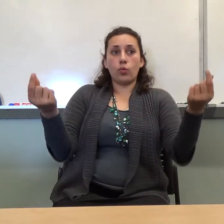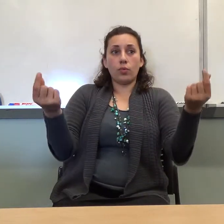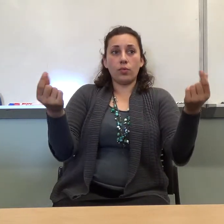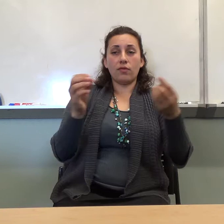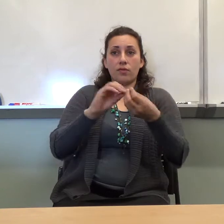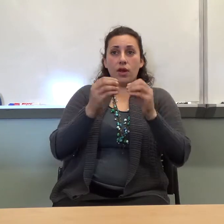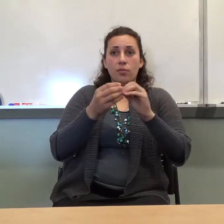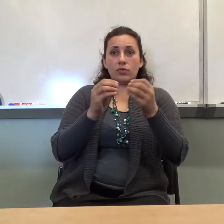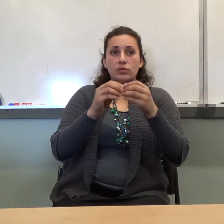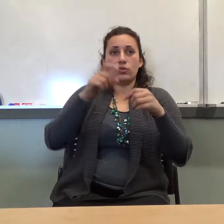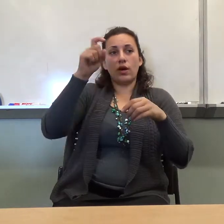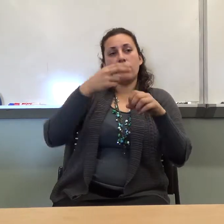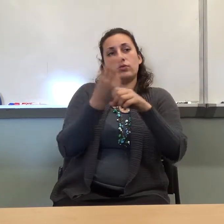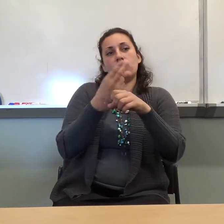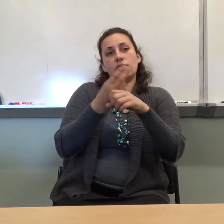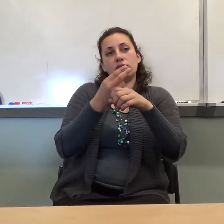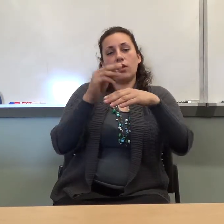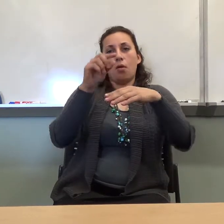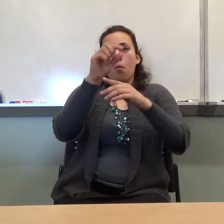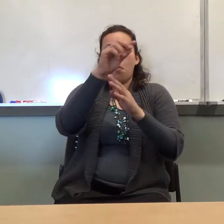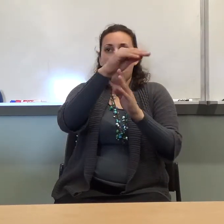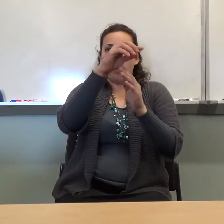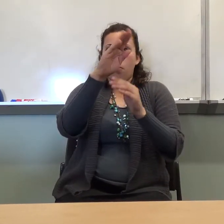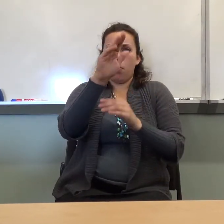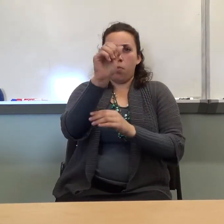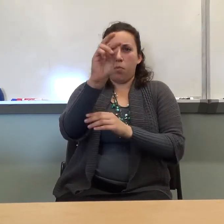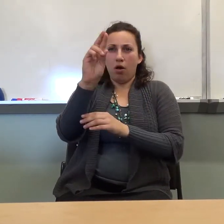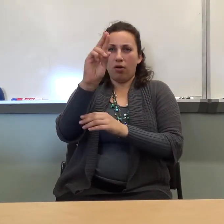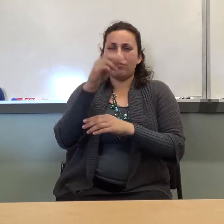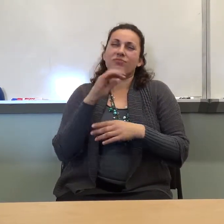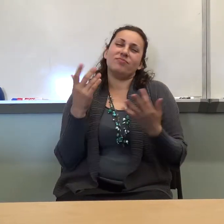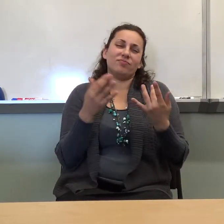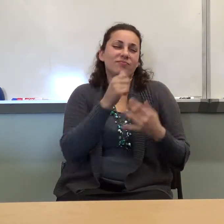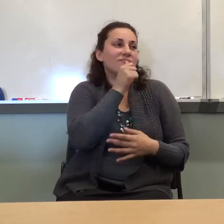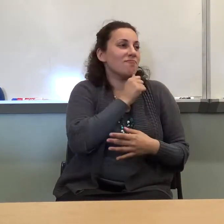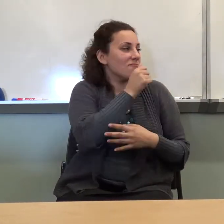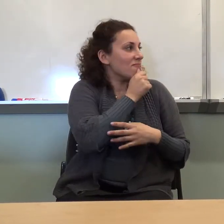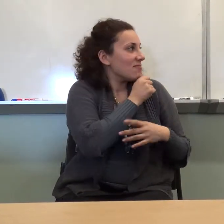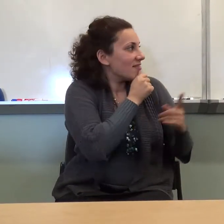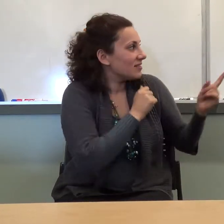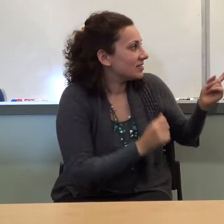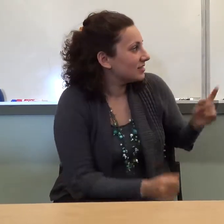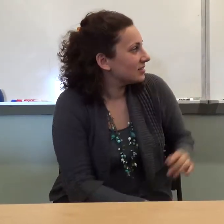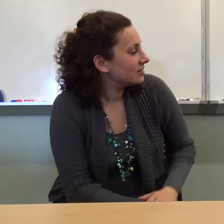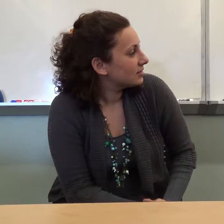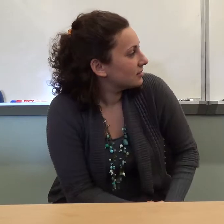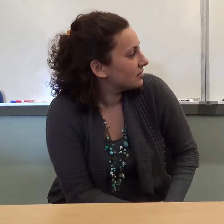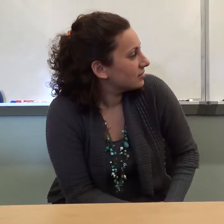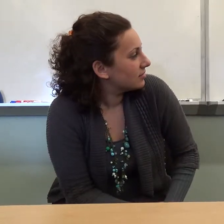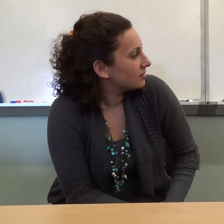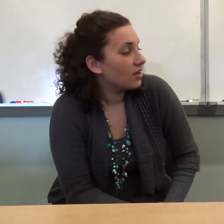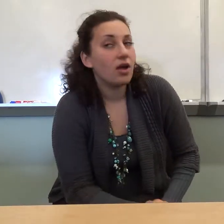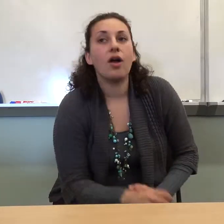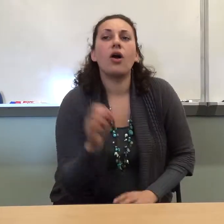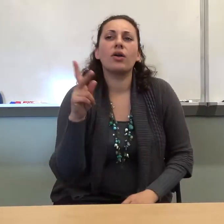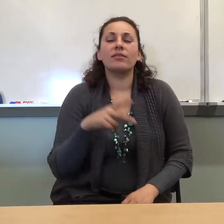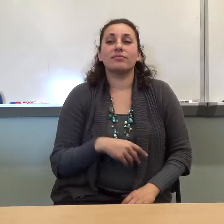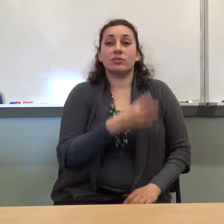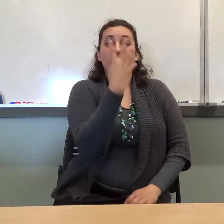Okay, now you better have some patience with this. Here we go. We're going to look at 4/7. I mean, that's not a terrible fraction, you